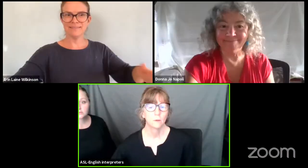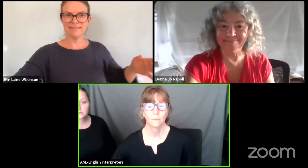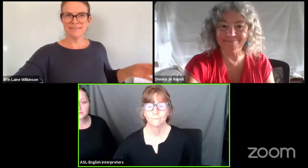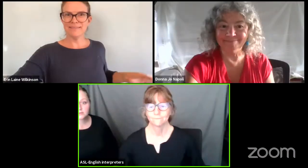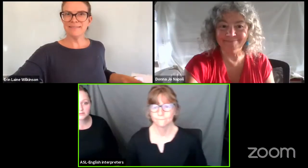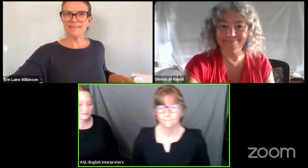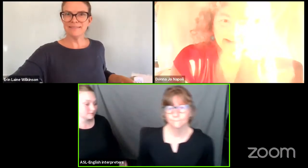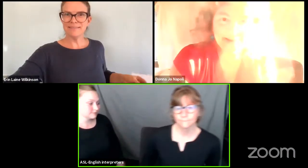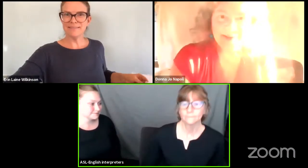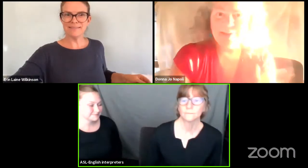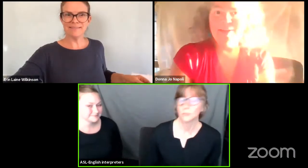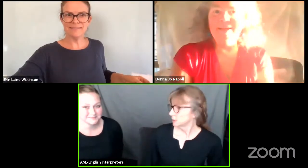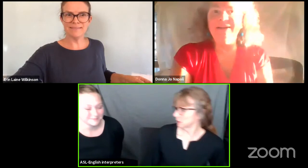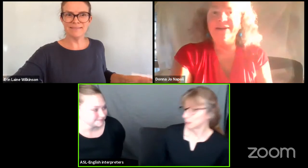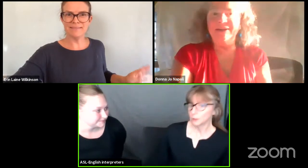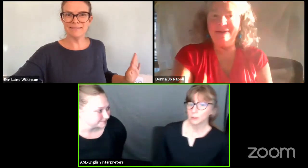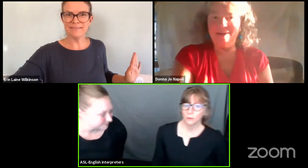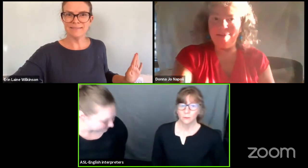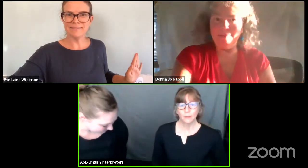Okay.